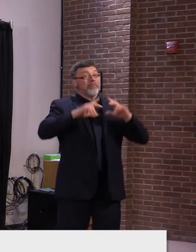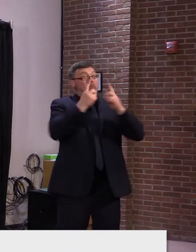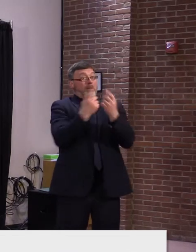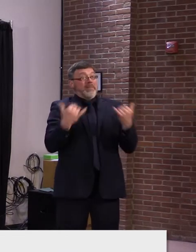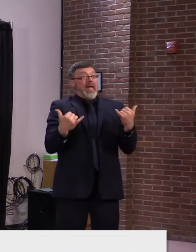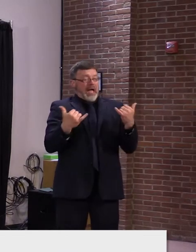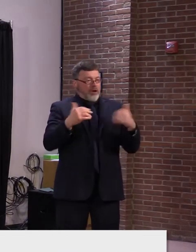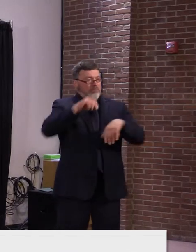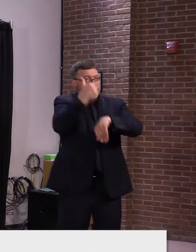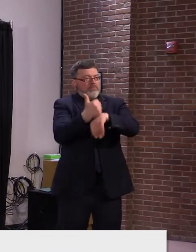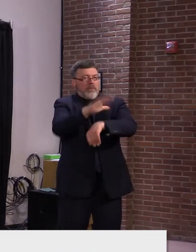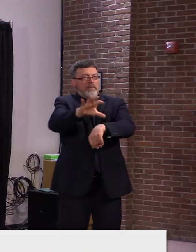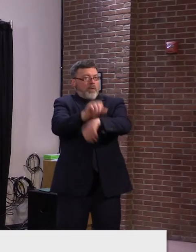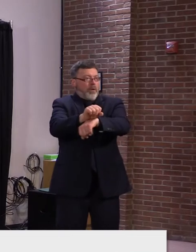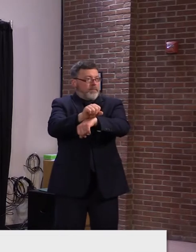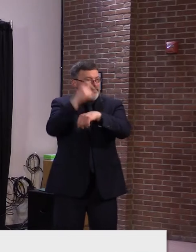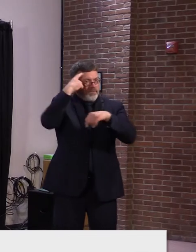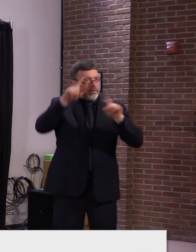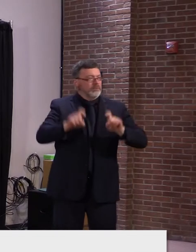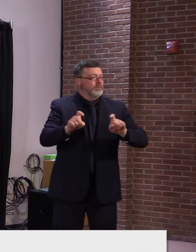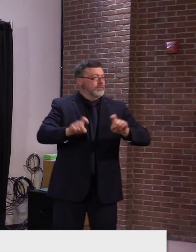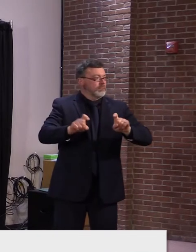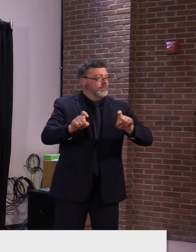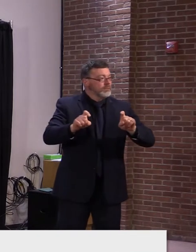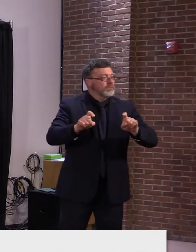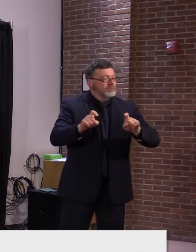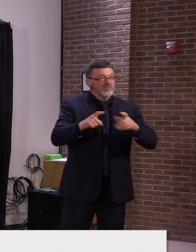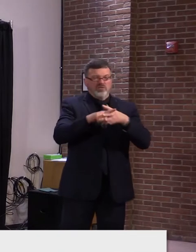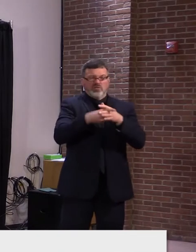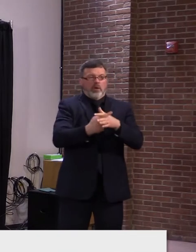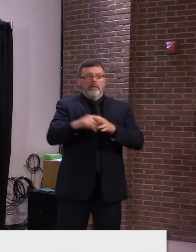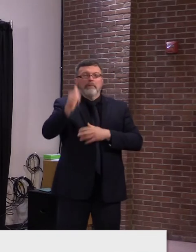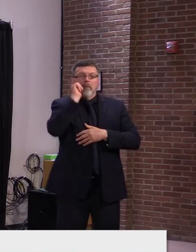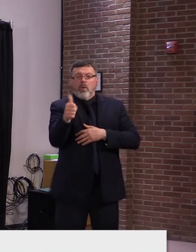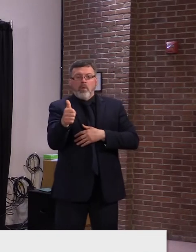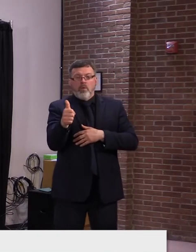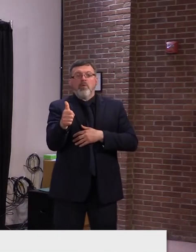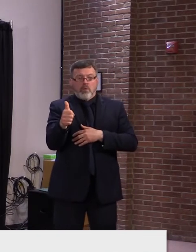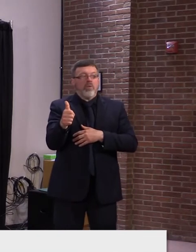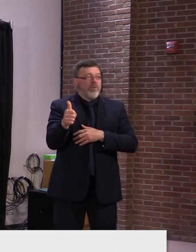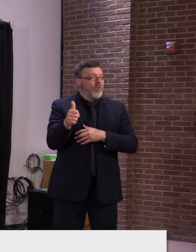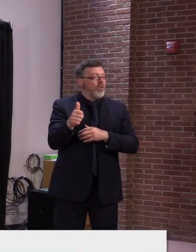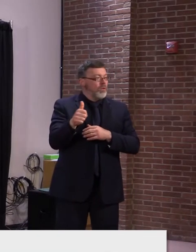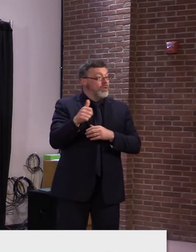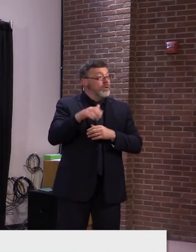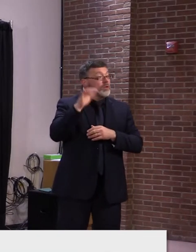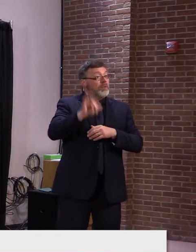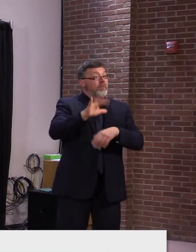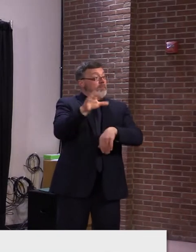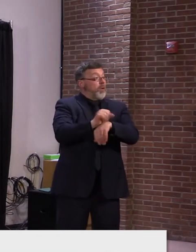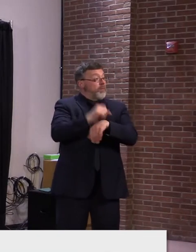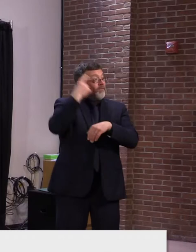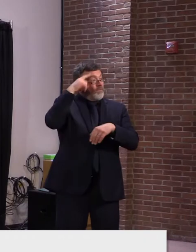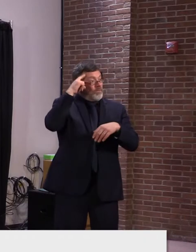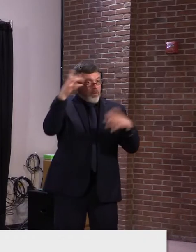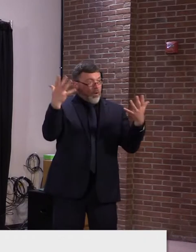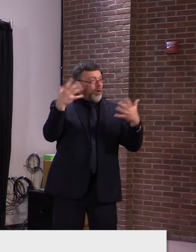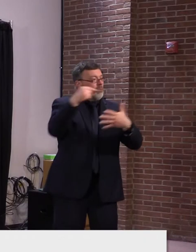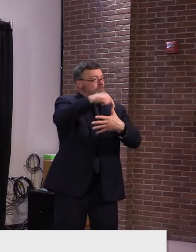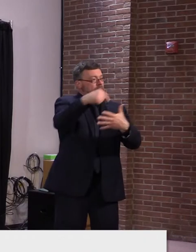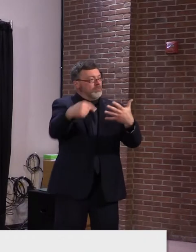sites. Starting tomorrow, when you make your appointment, you will have the option to pick up a